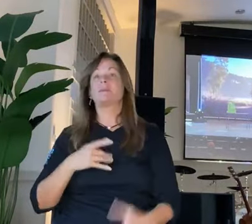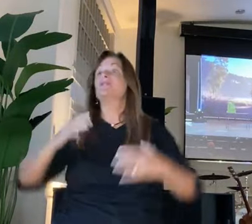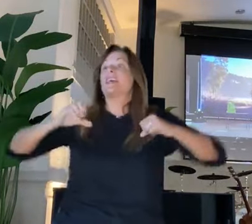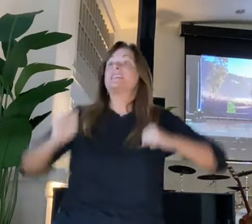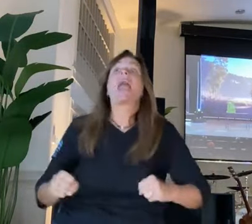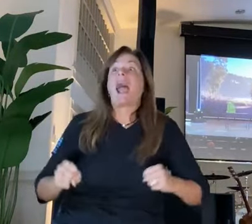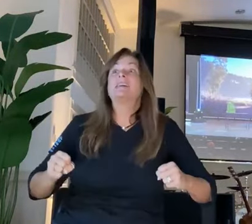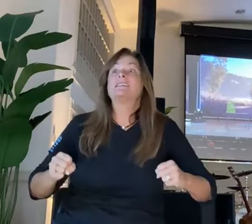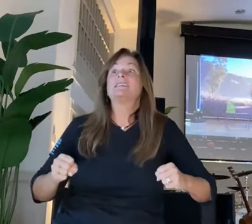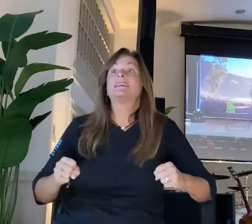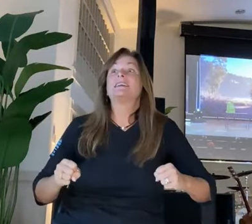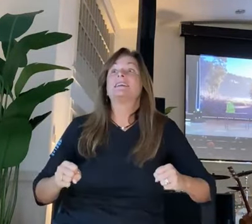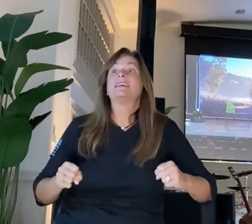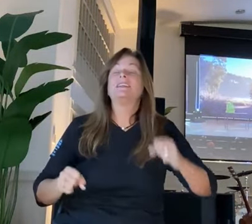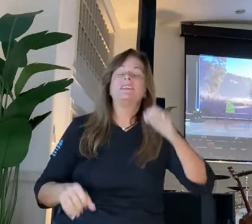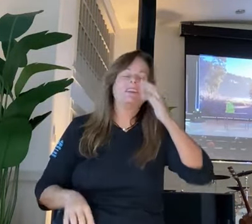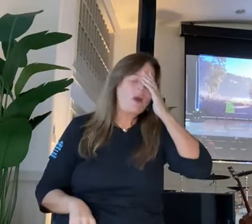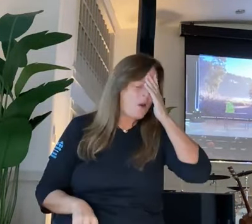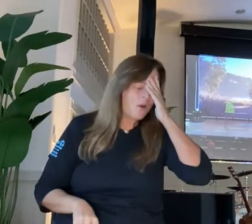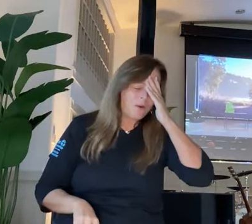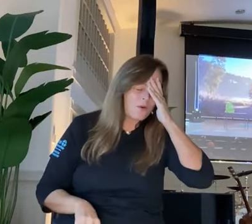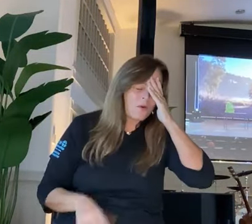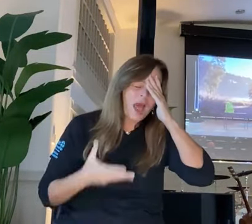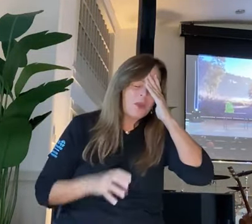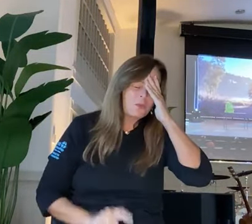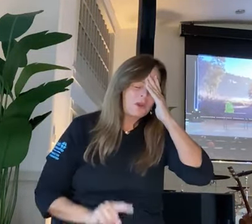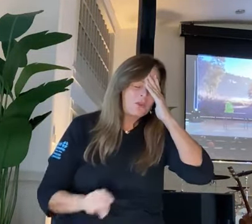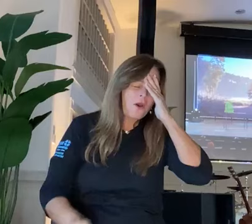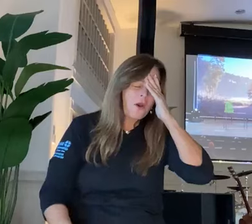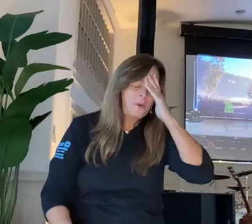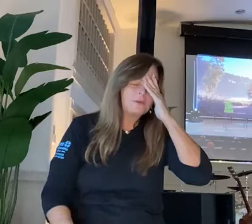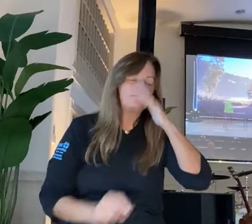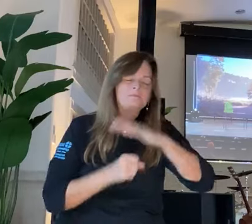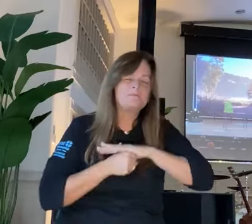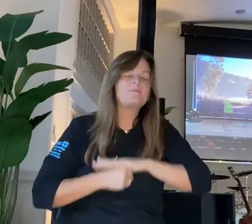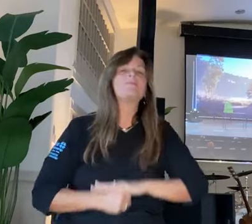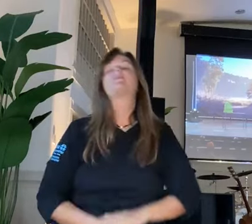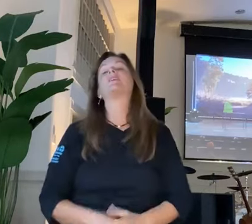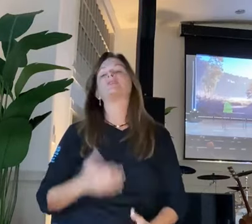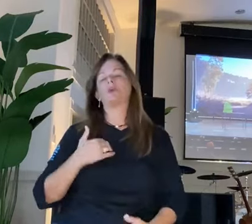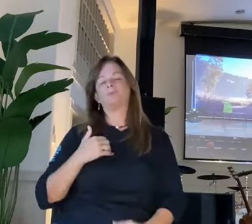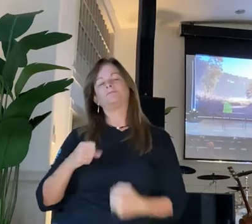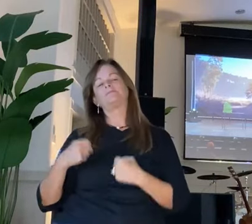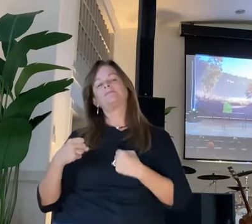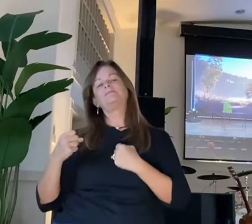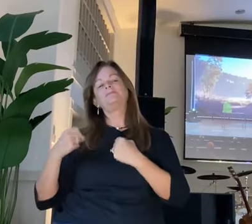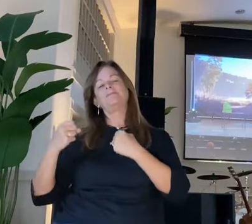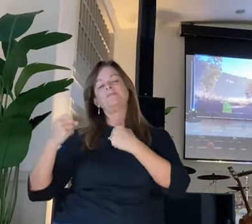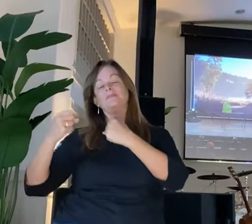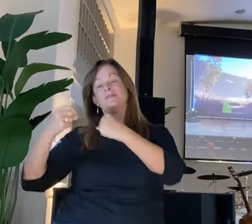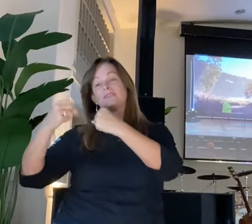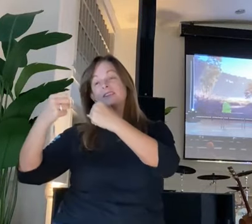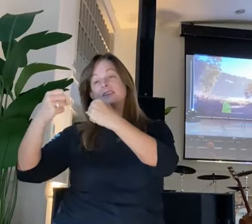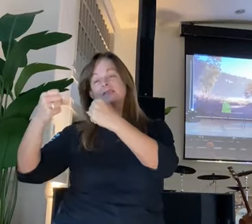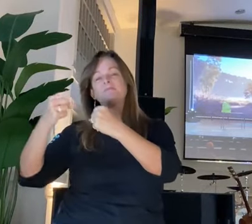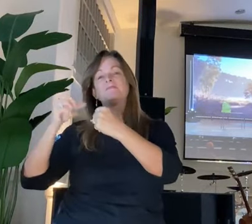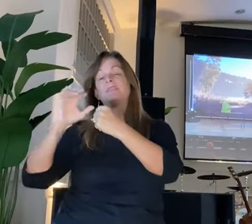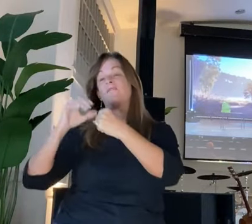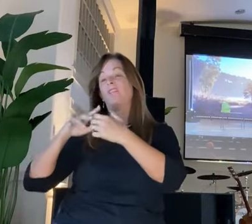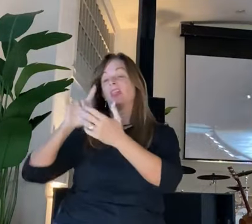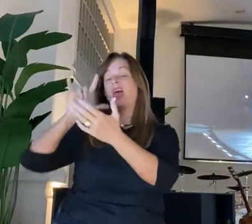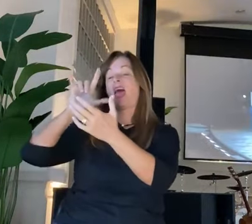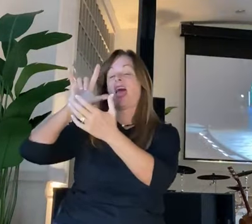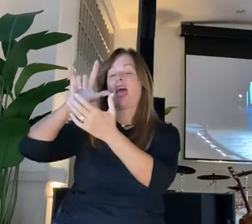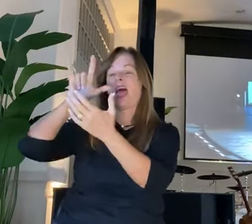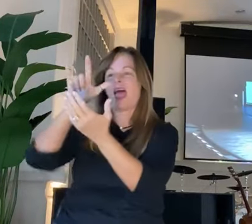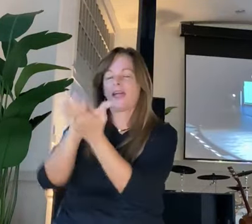like, let's go! And I'm like, great, let's go. So we traveled all the way across the country, 6-7 hours of flight to land in